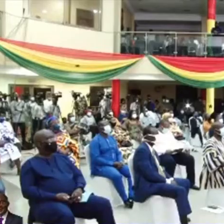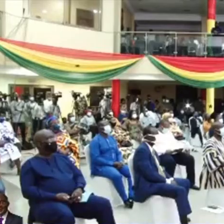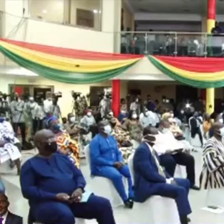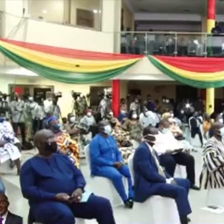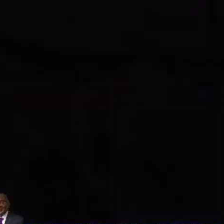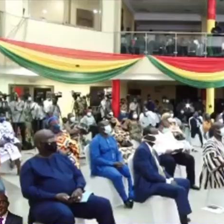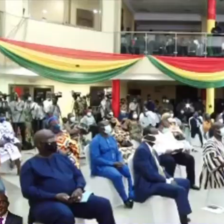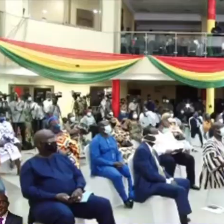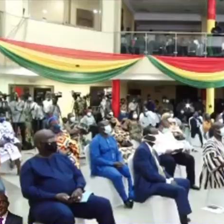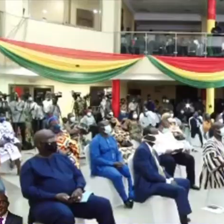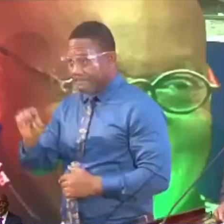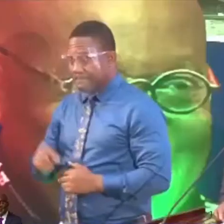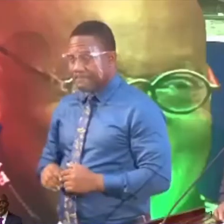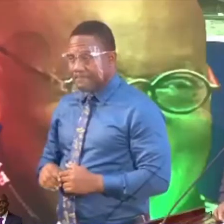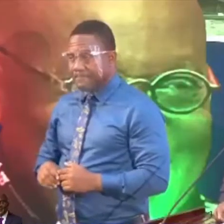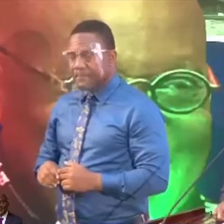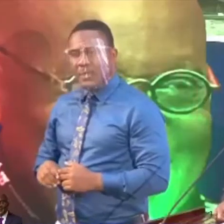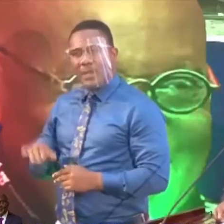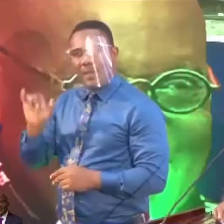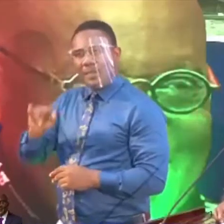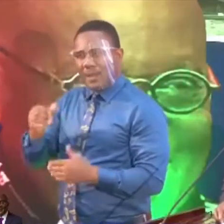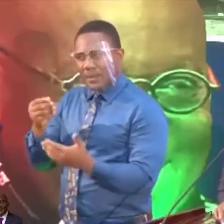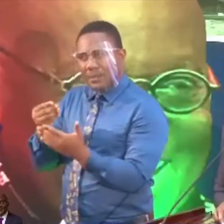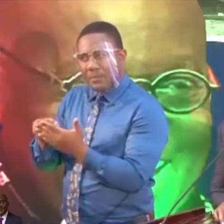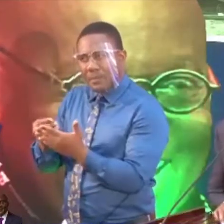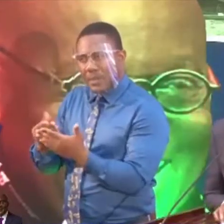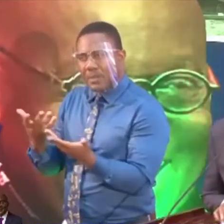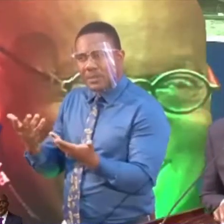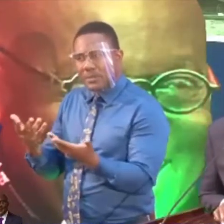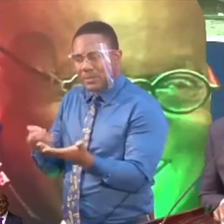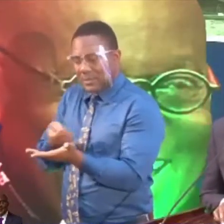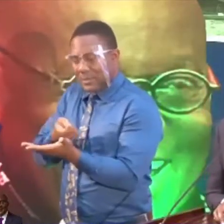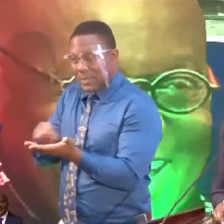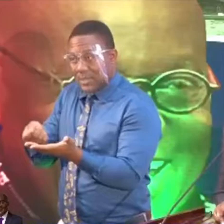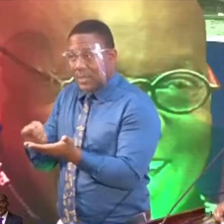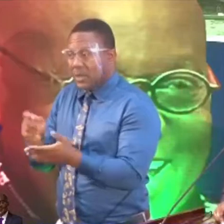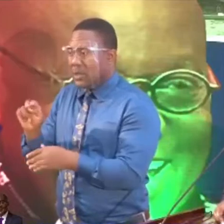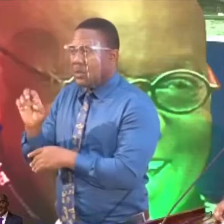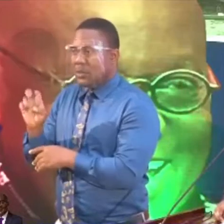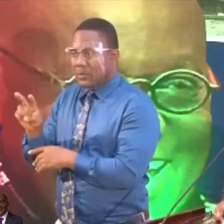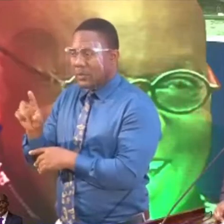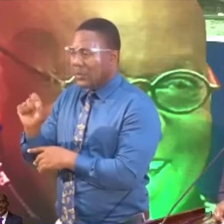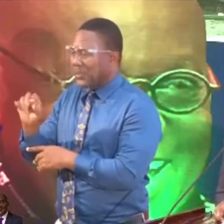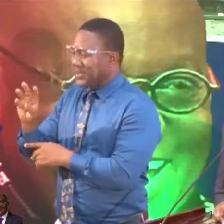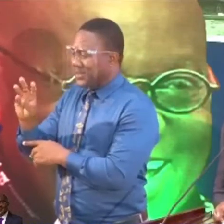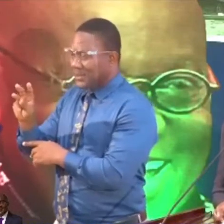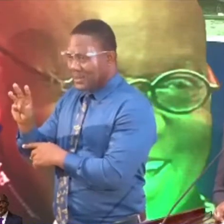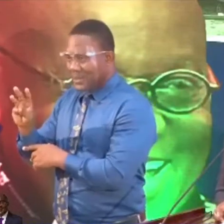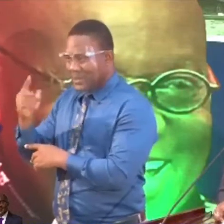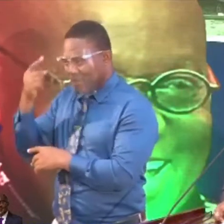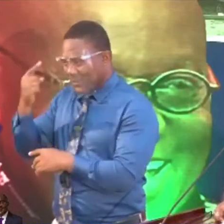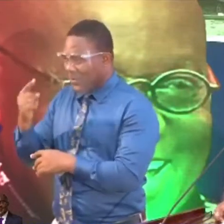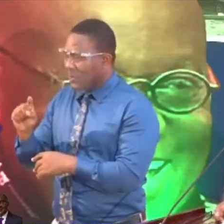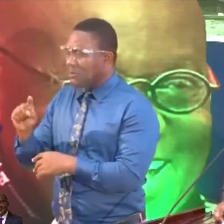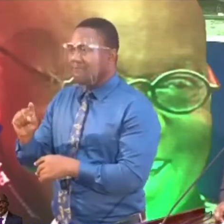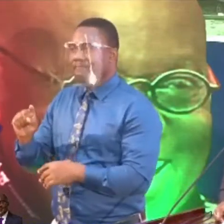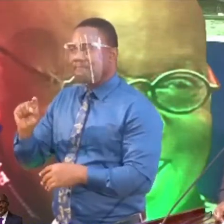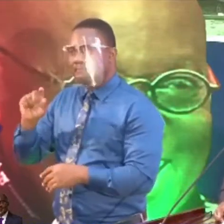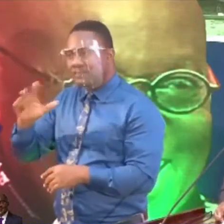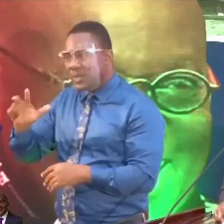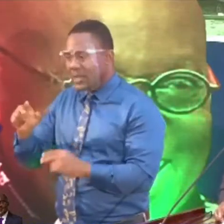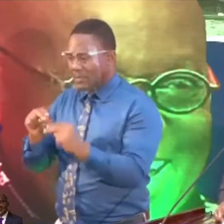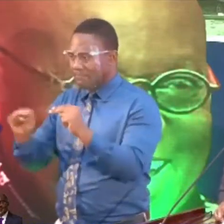The loan agreement for this project was signed in November 2016 for a 3-tier